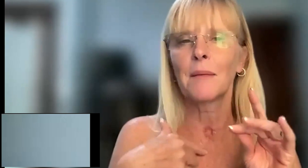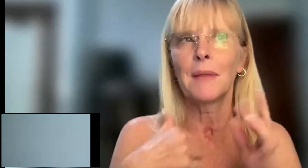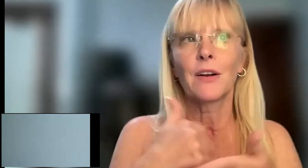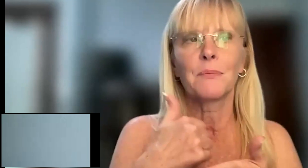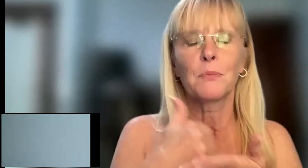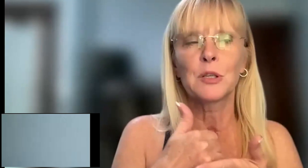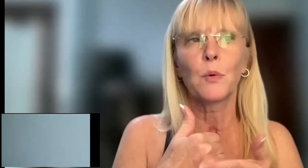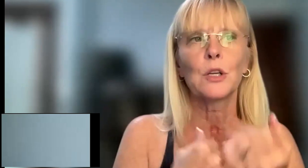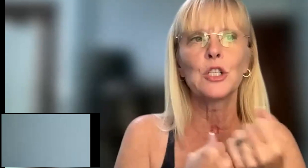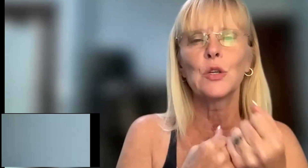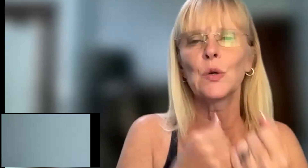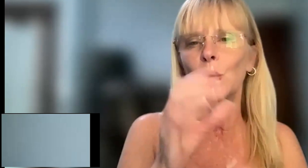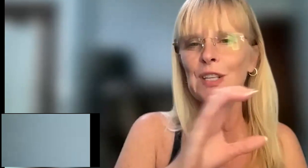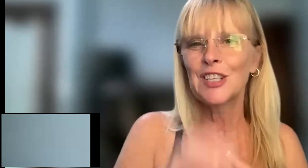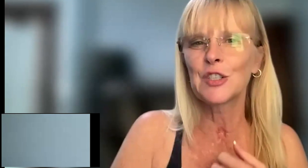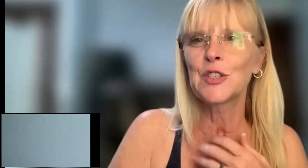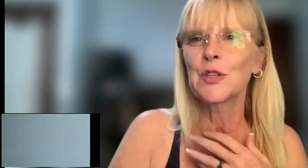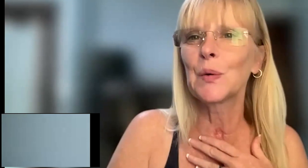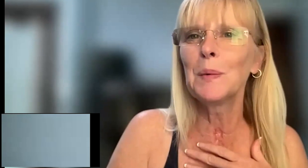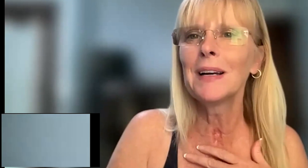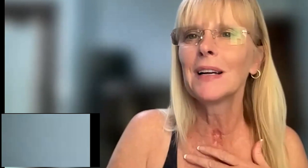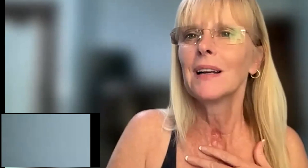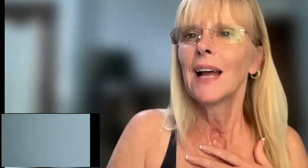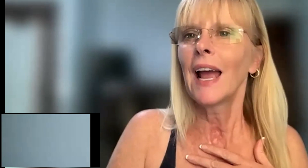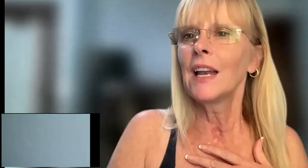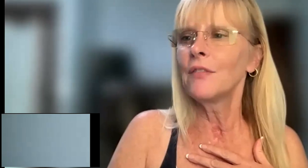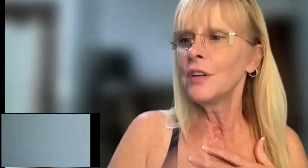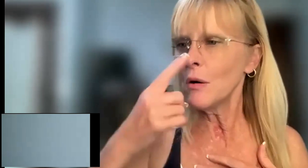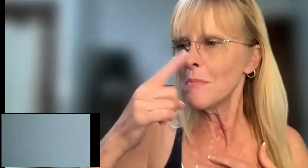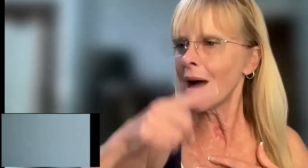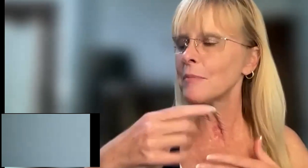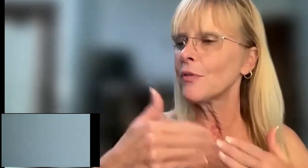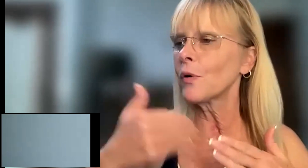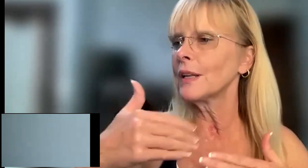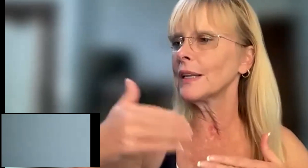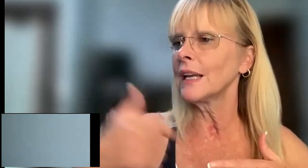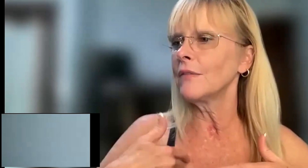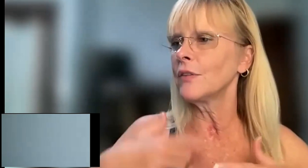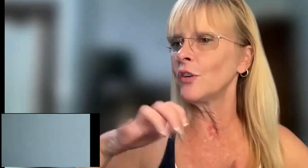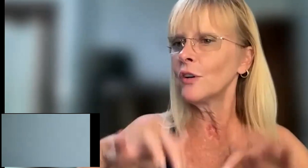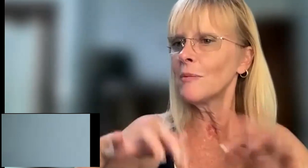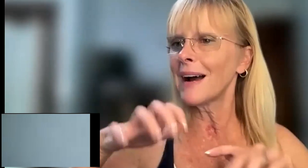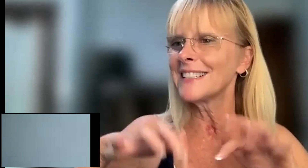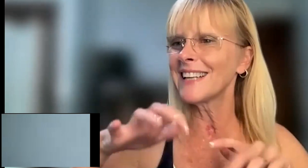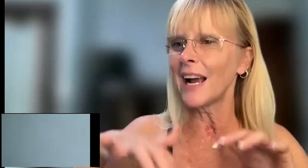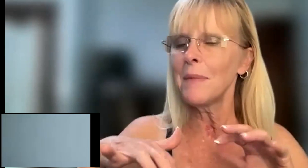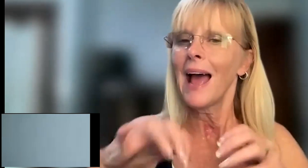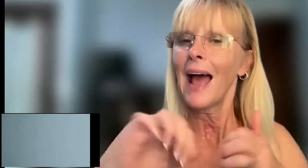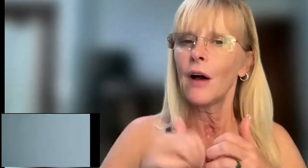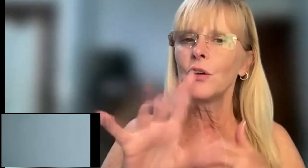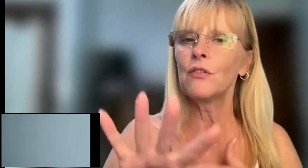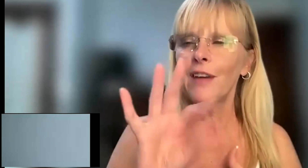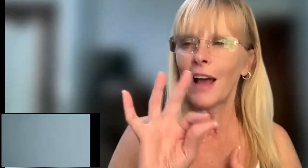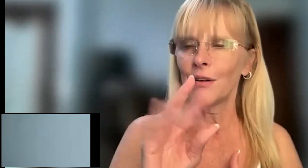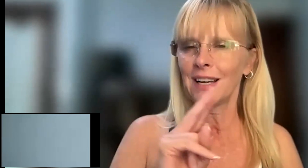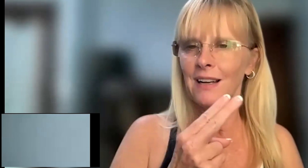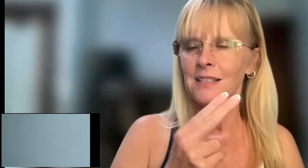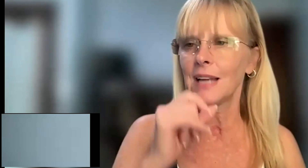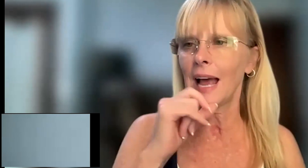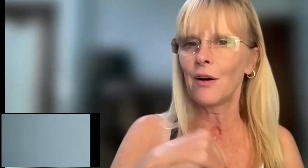there to support you on your Zoom. And if you don't mind, before you leave, if you don't mind, type how you found us, how